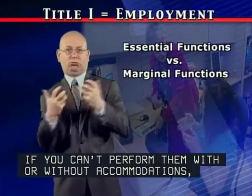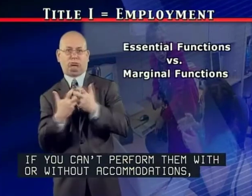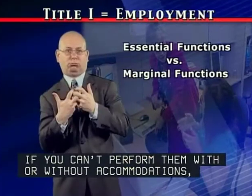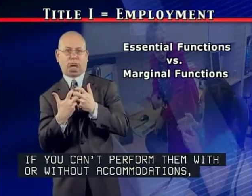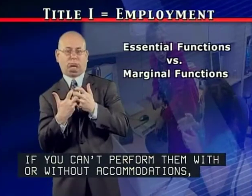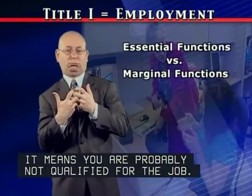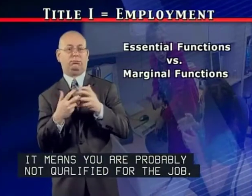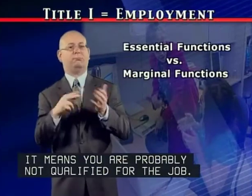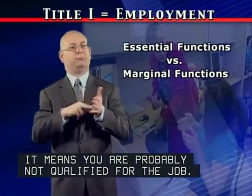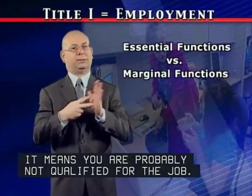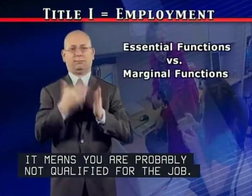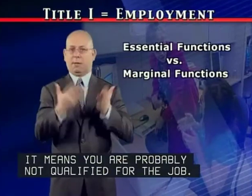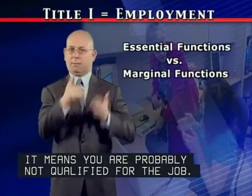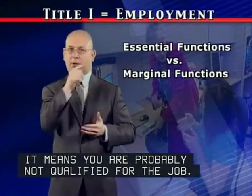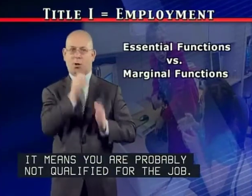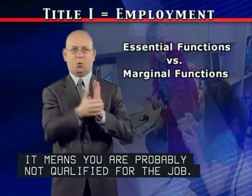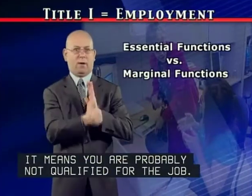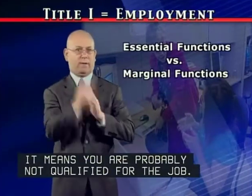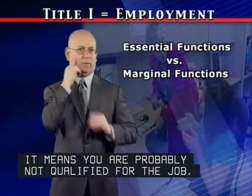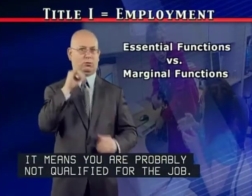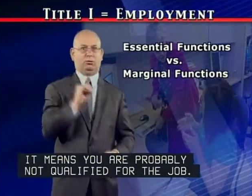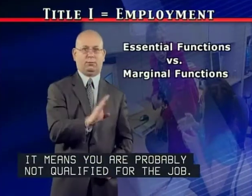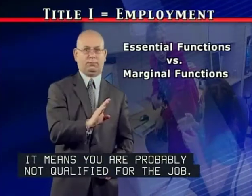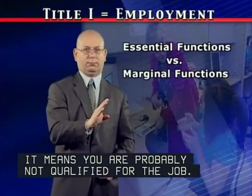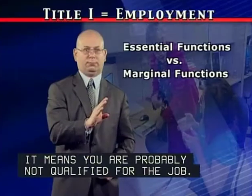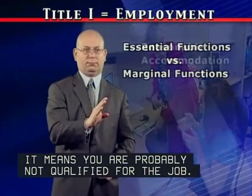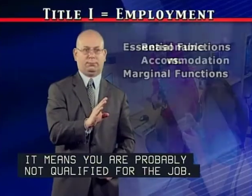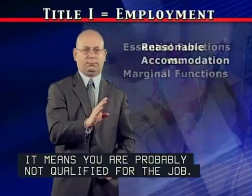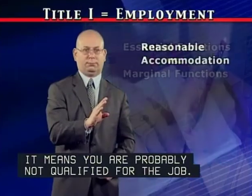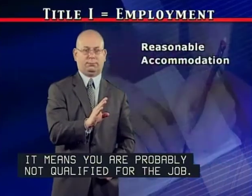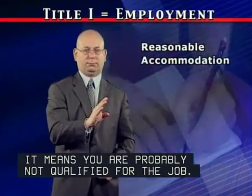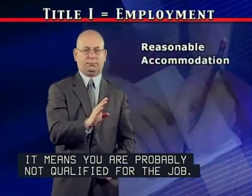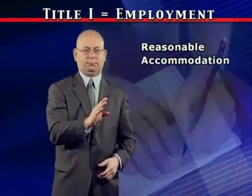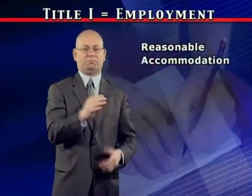accommodations, it means you are probably not qualified for the job.